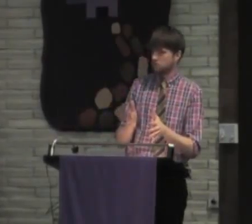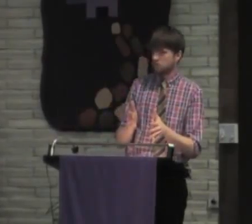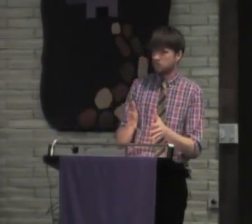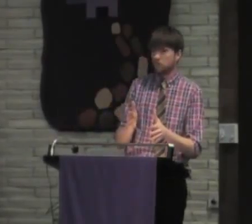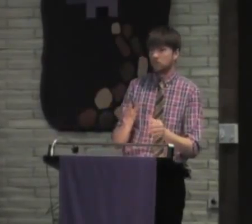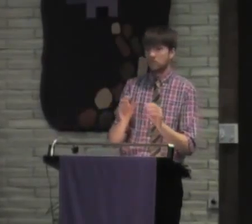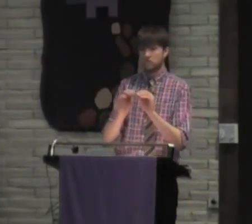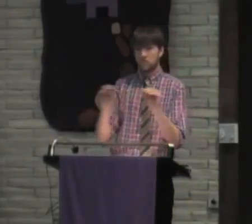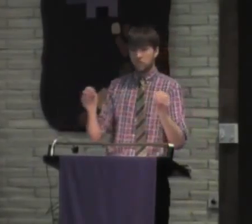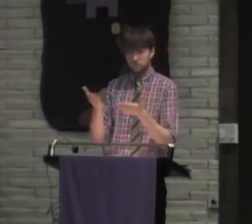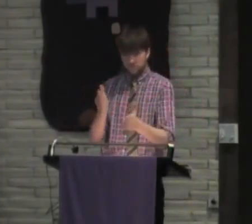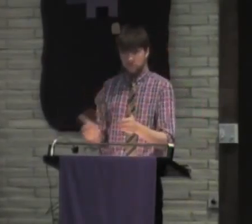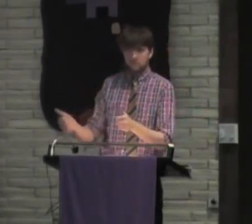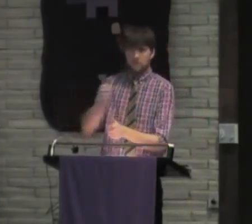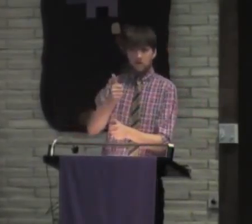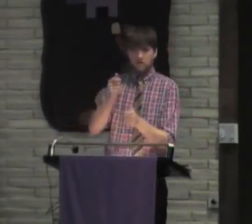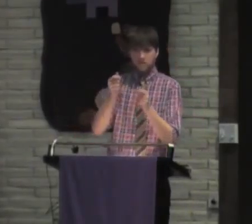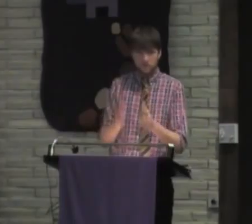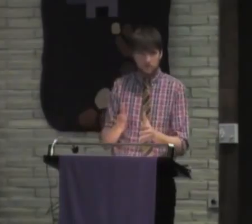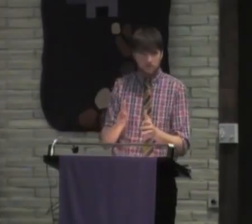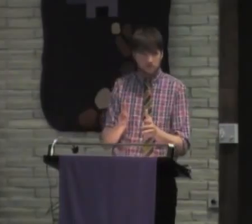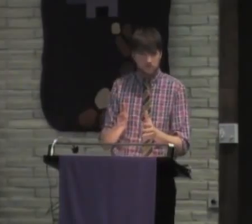Jesus said that no servant is above the master.